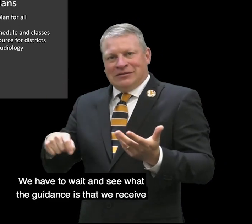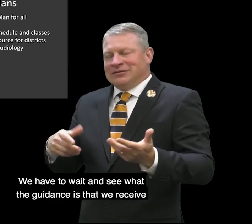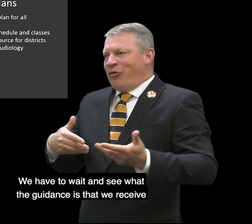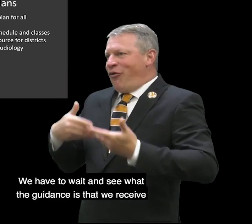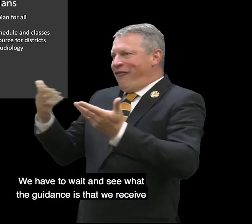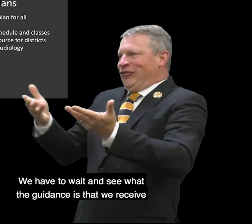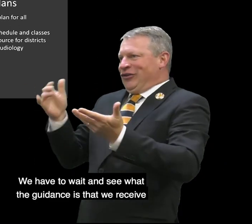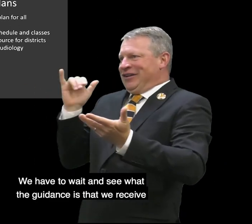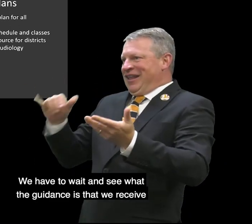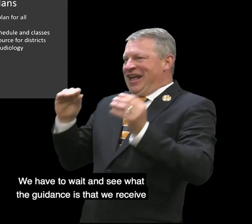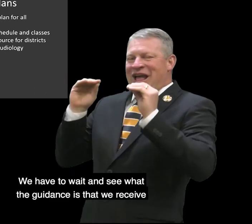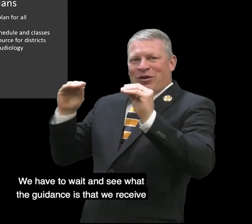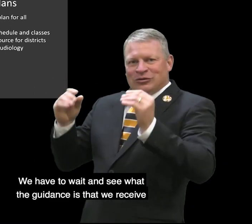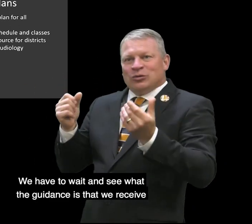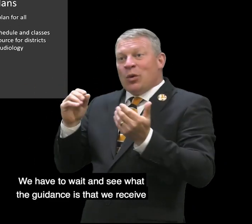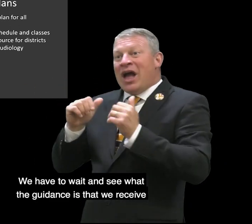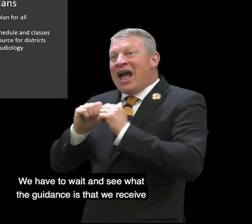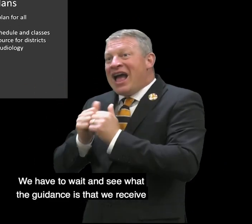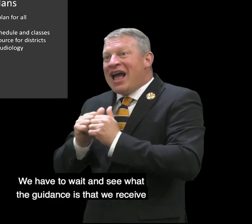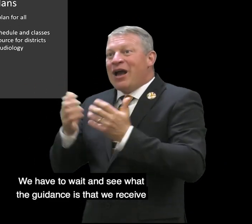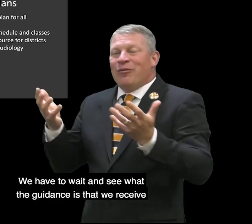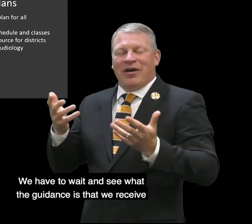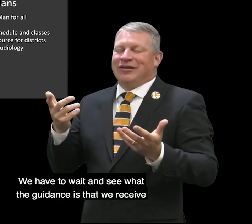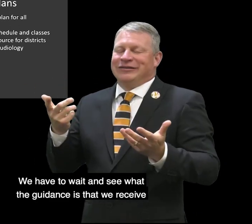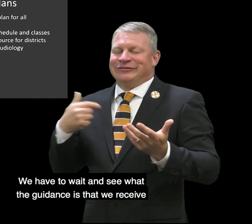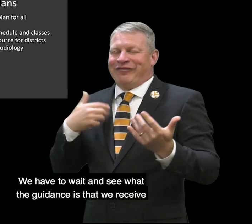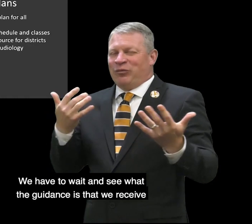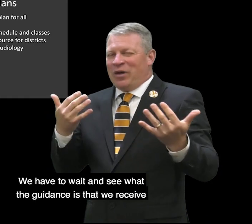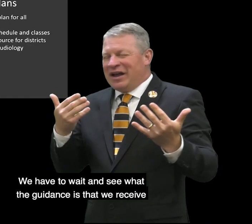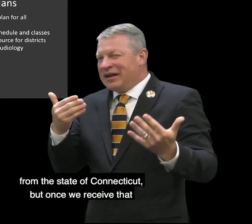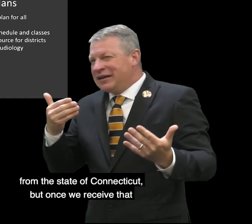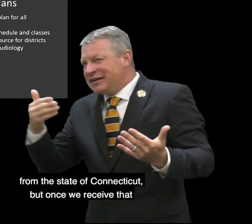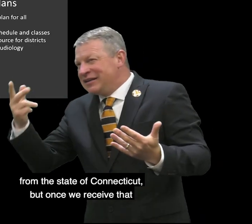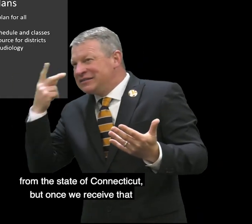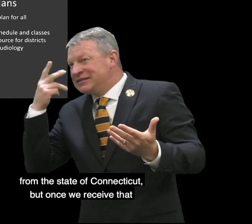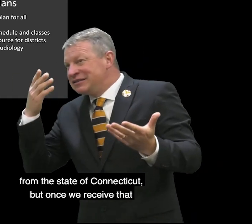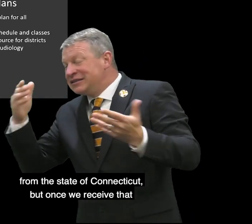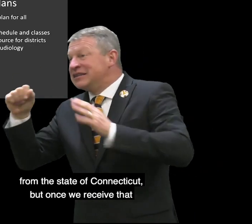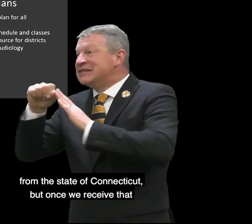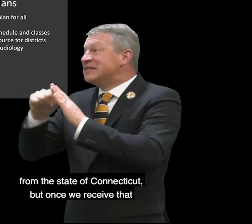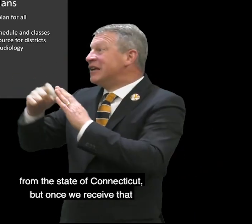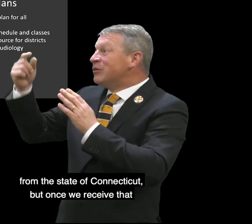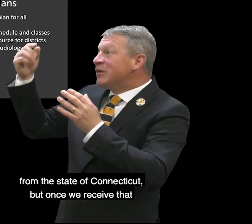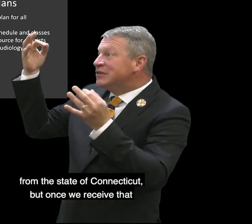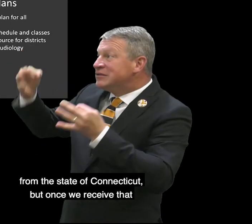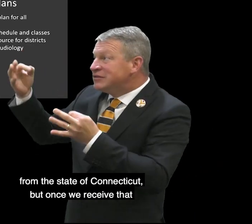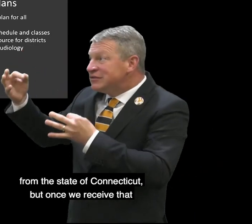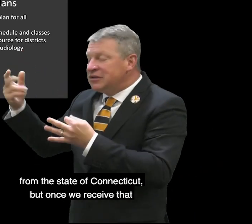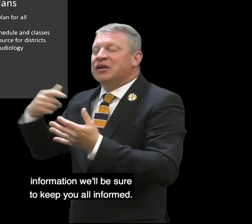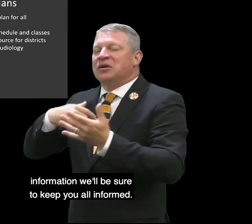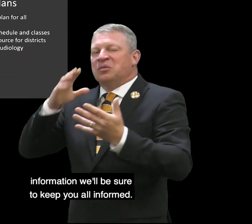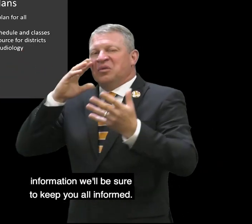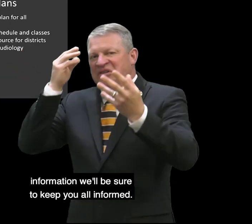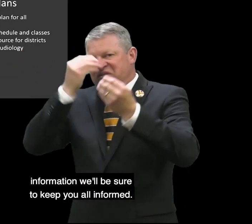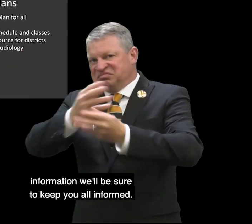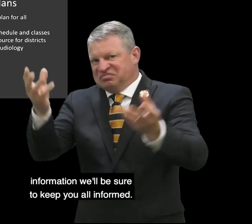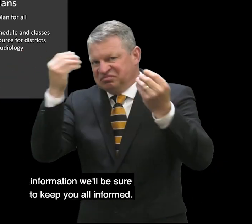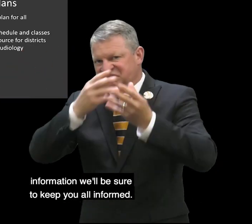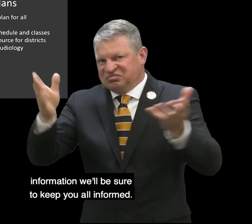currently working on different scenarios for our 2021 schedule. We have to wait and see what the guidance is that we receive from